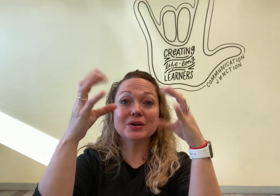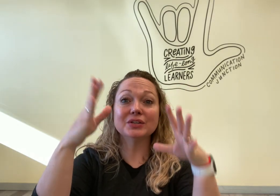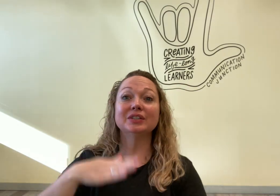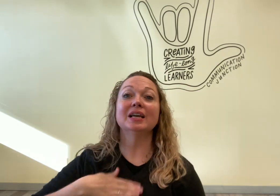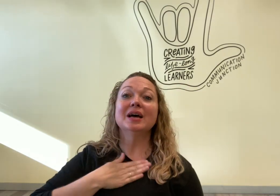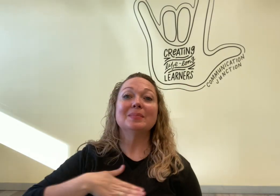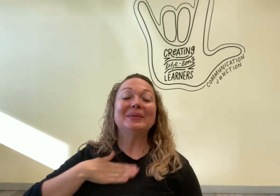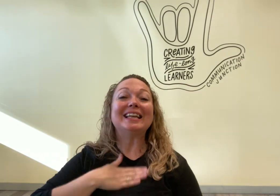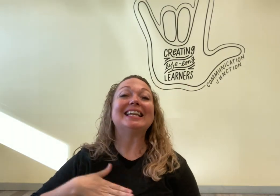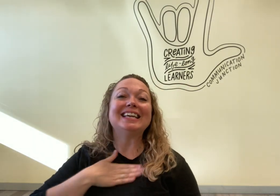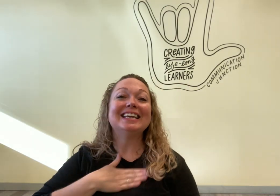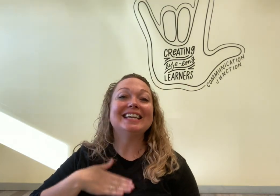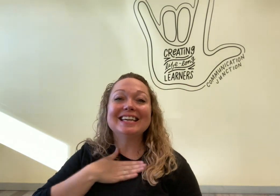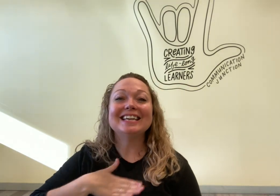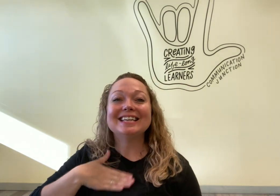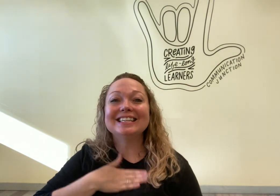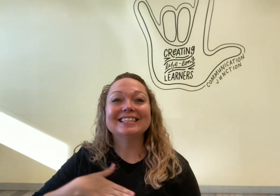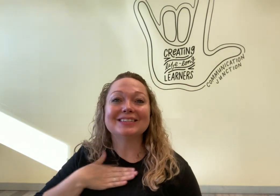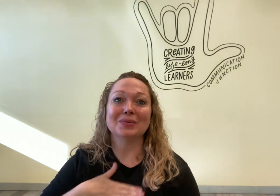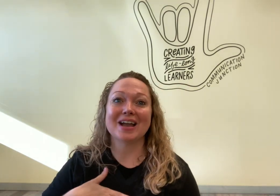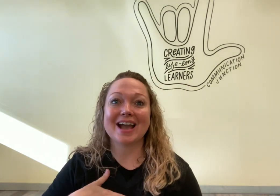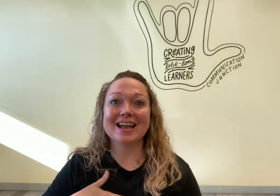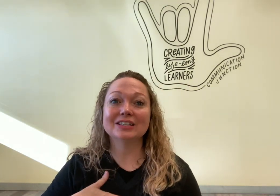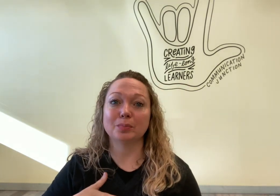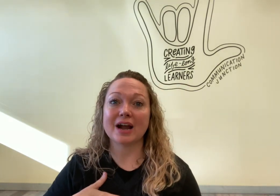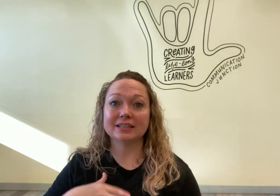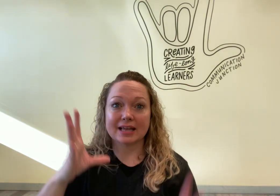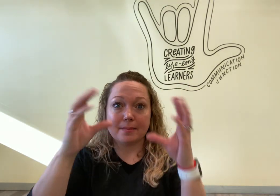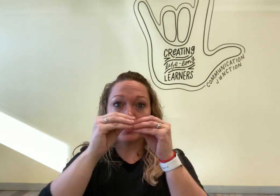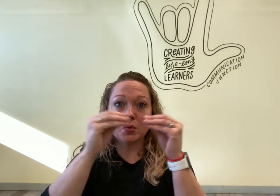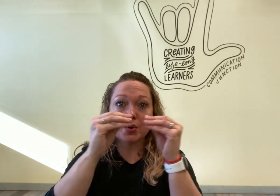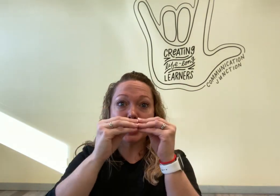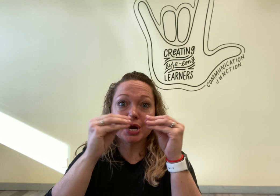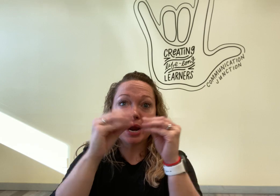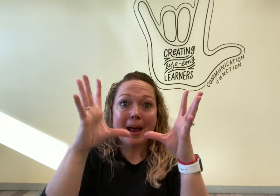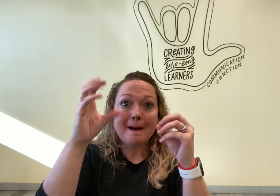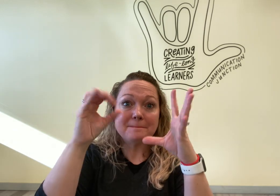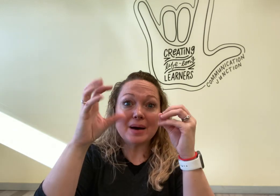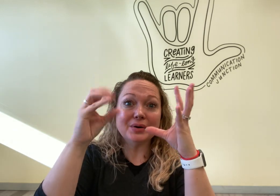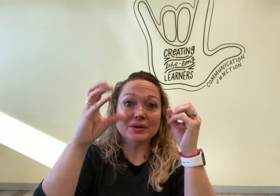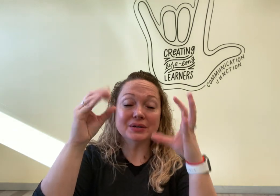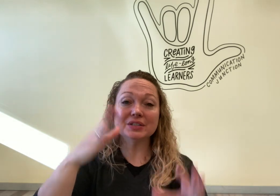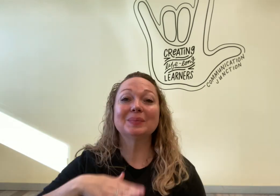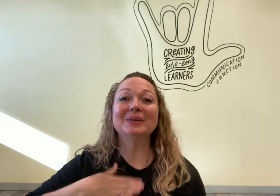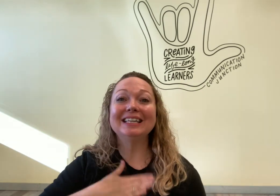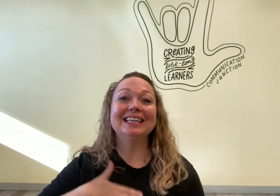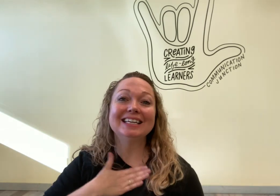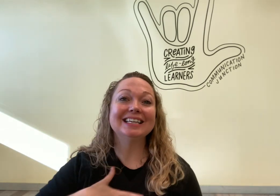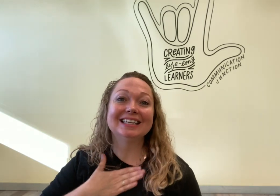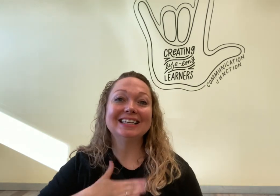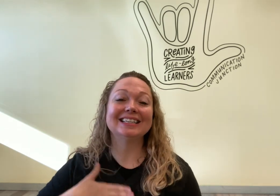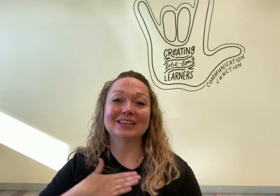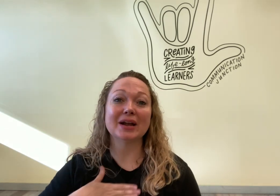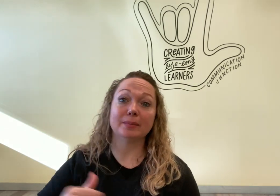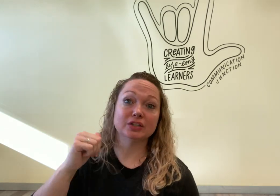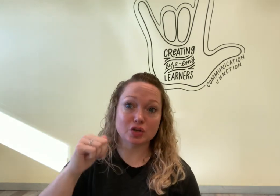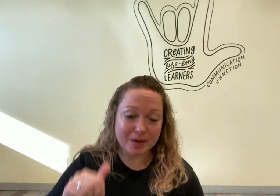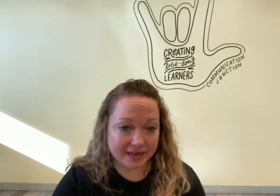bubbles, please. Okay, so practice that. More bubbles, please. Okay, I'm gonna scoot back and get my